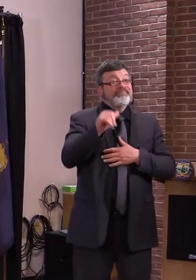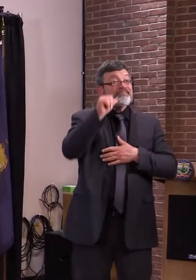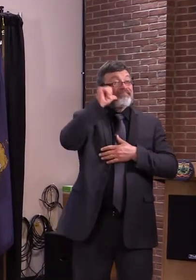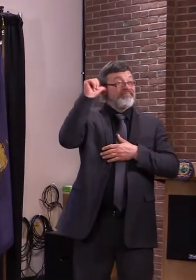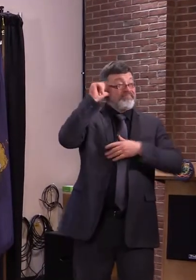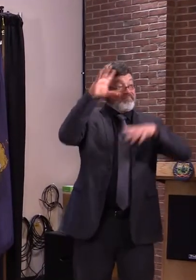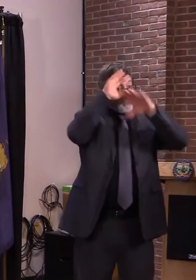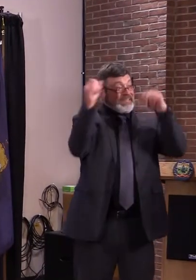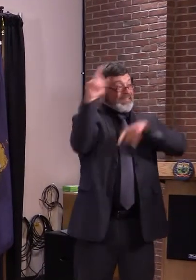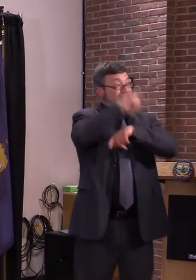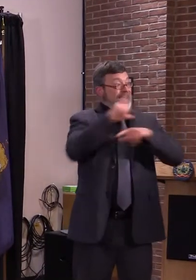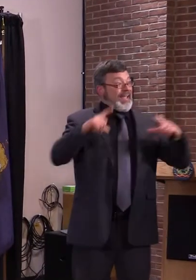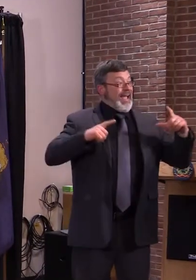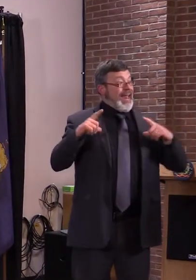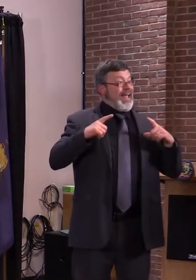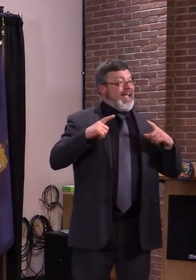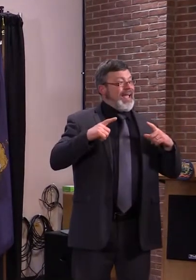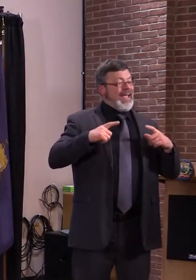tomorrow.